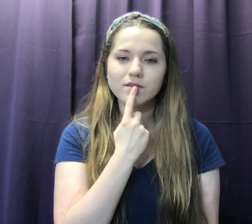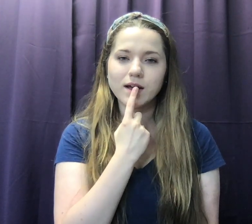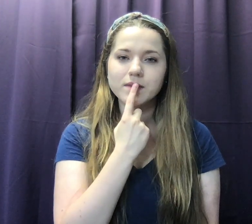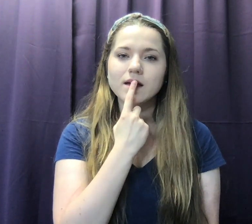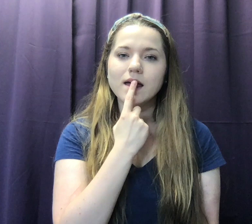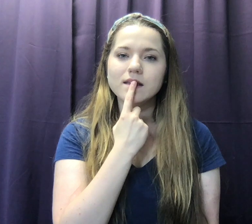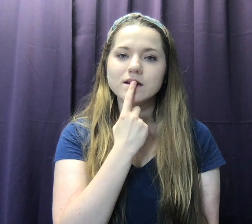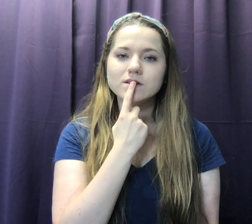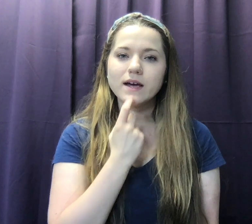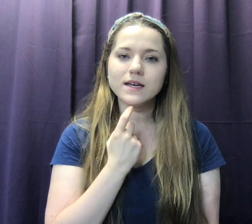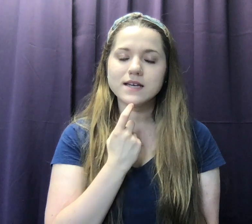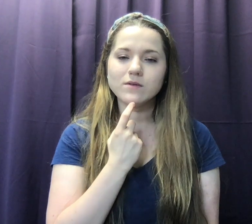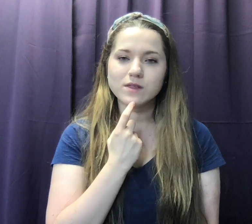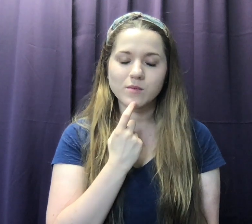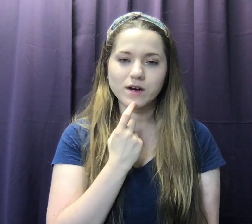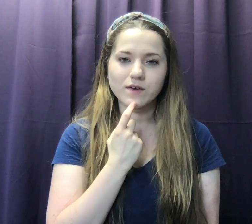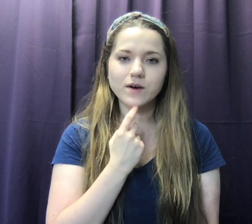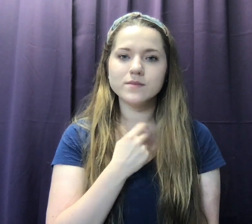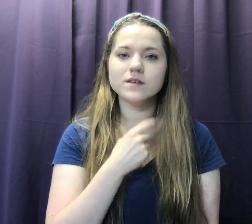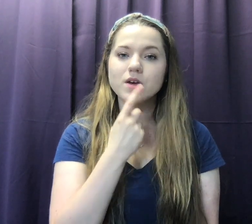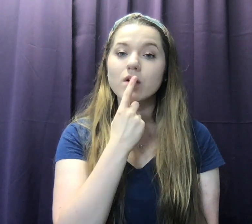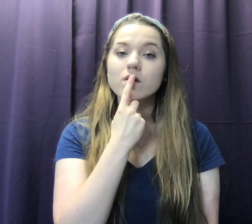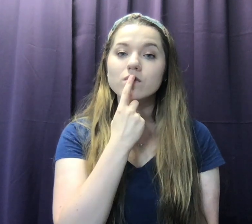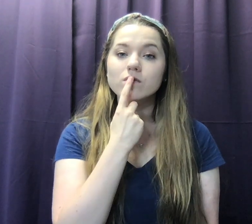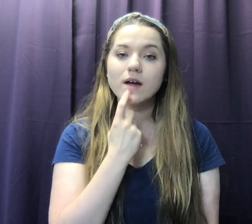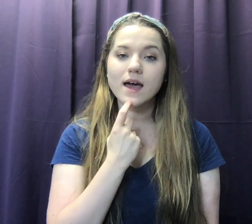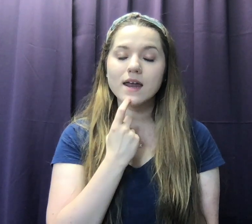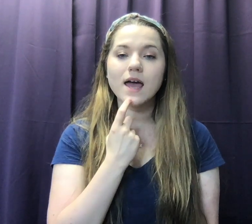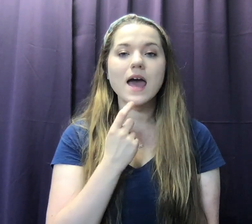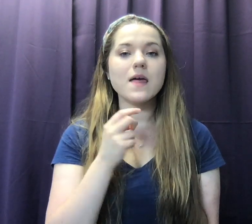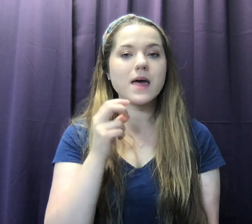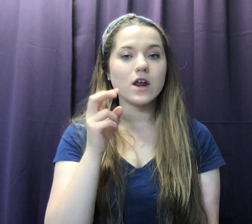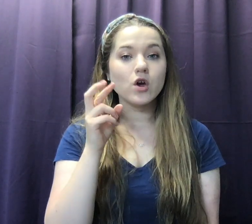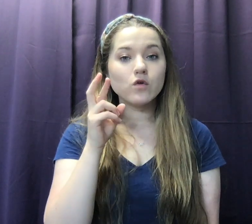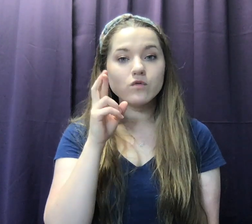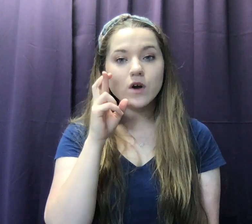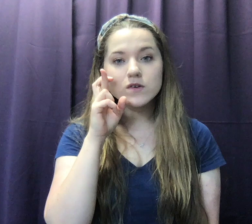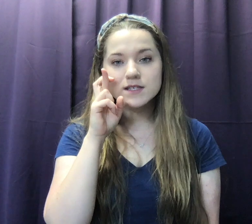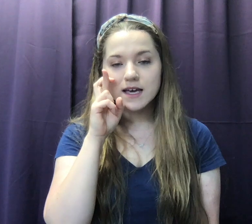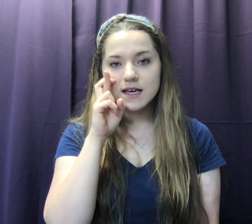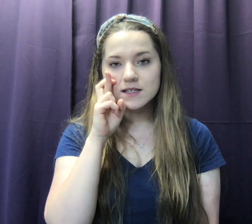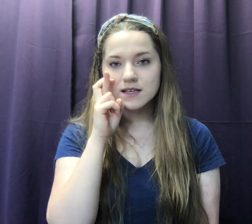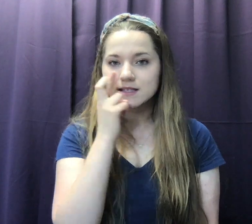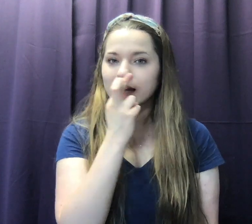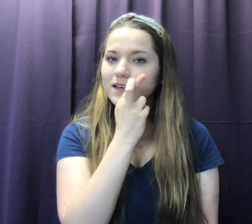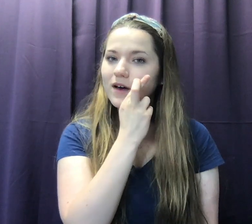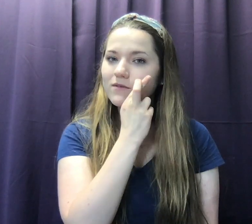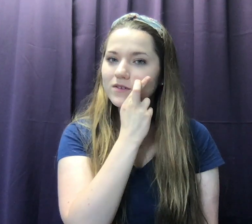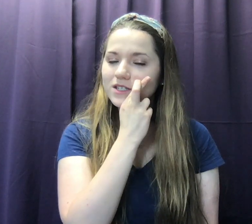right? And then you're dragging down with your pointer finger. So red, and then roses, it's kind of like you have rosy